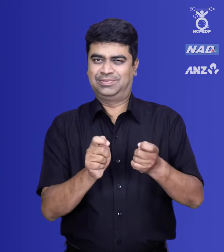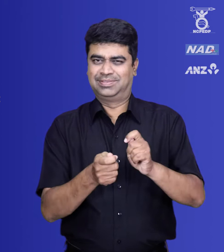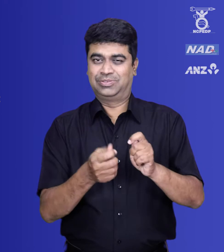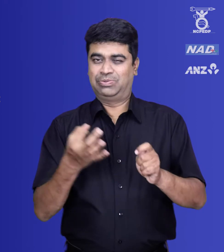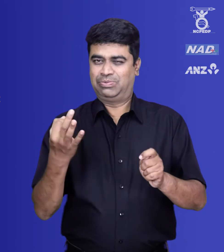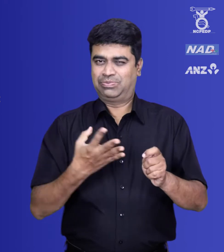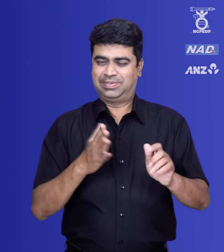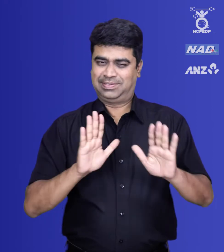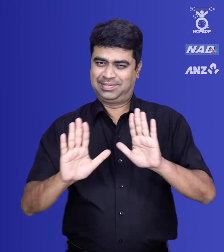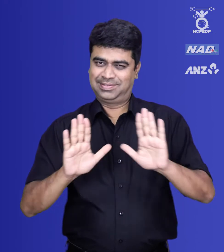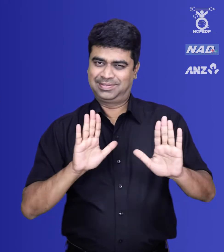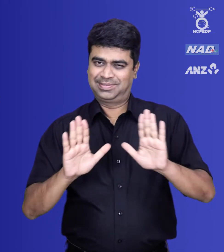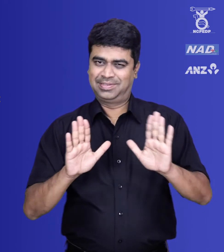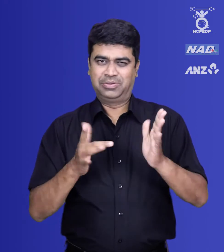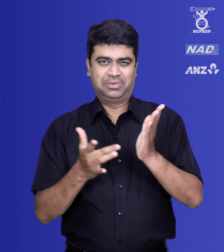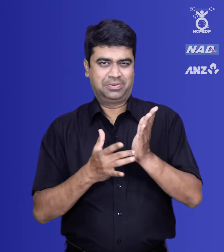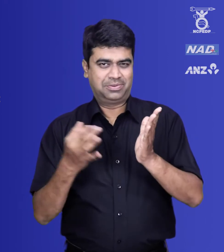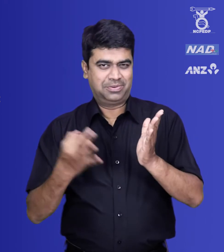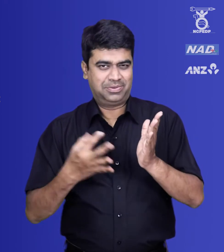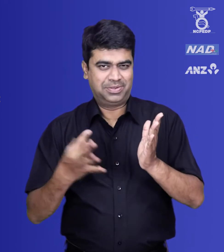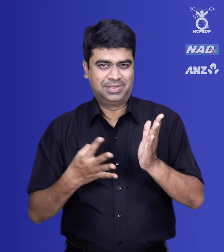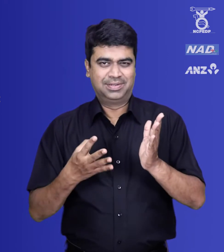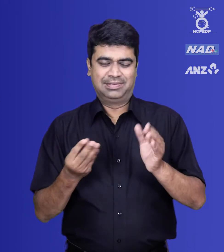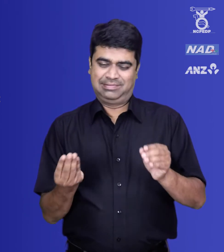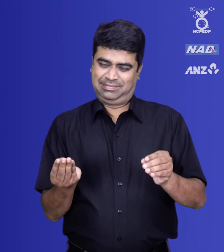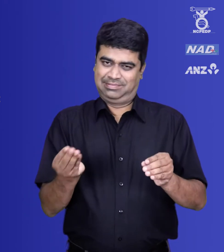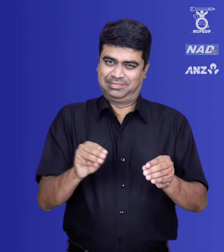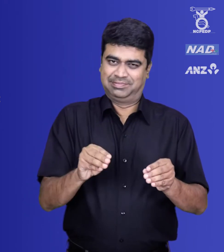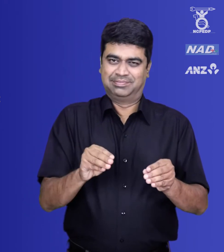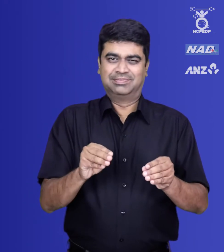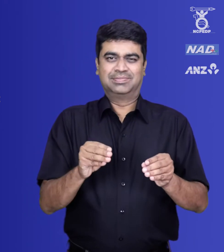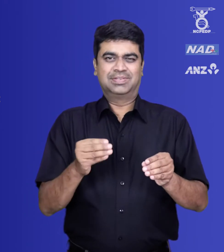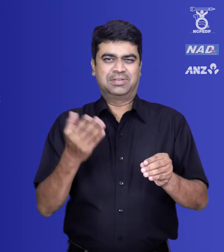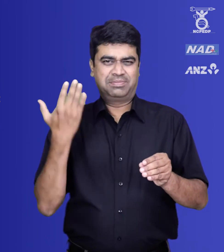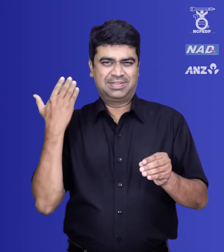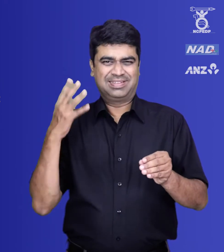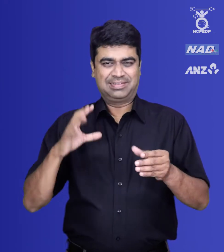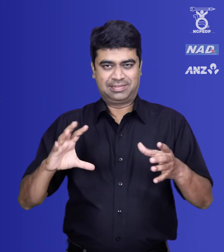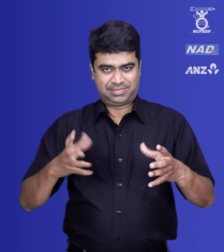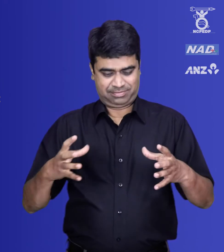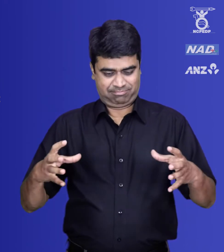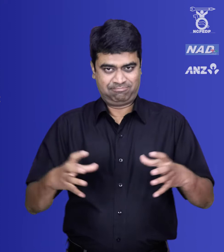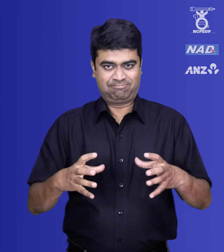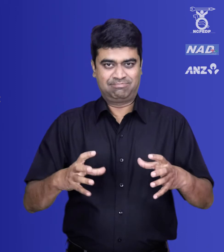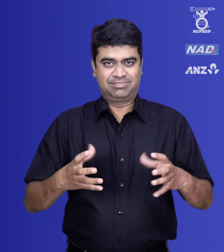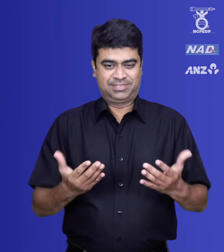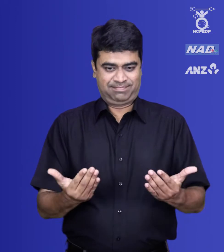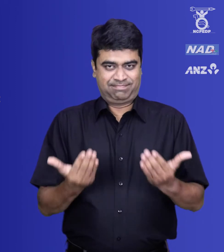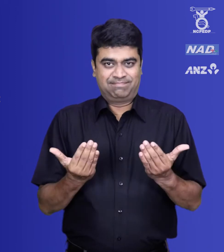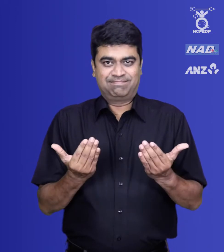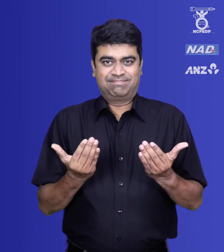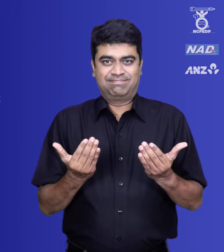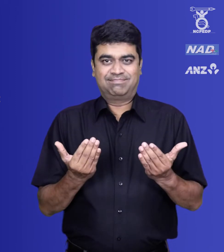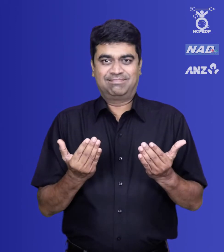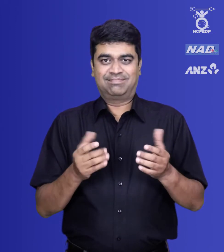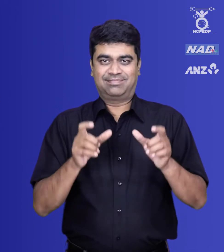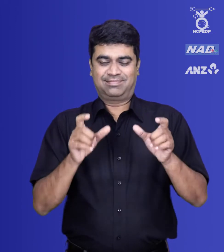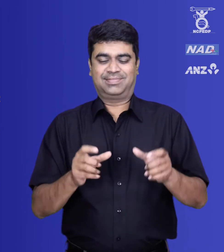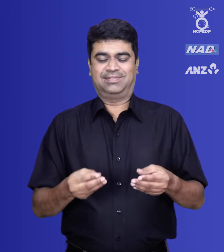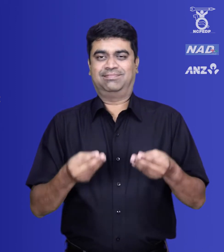transport wherever technically feasible and safe for persons with disabilities, economically viable and without entailing